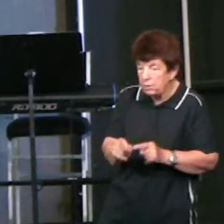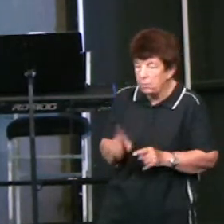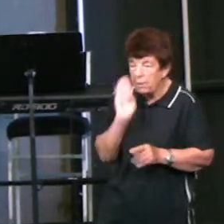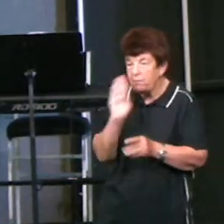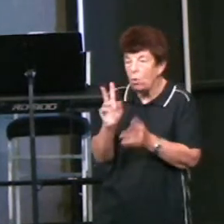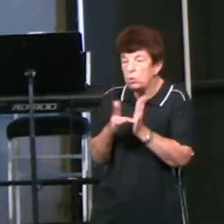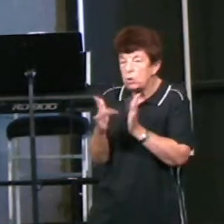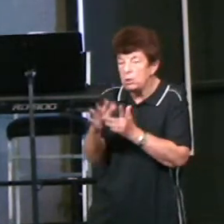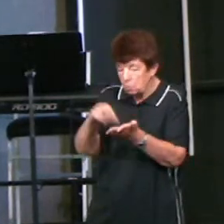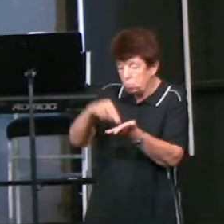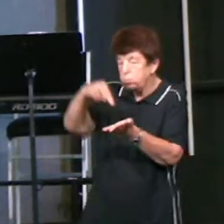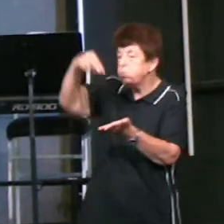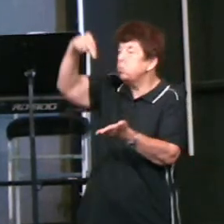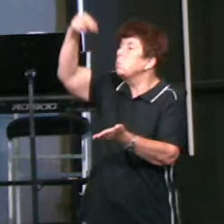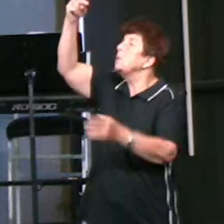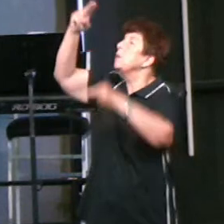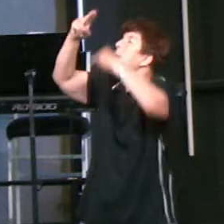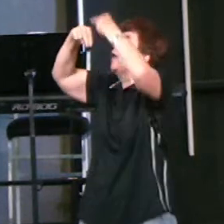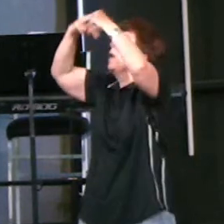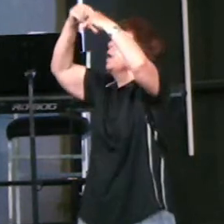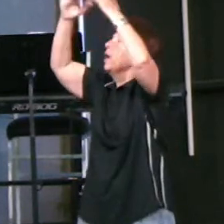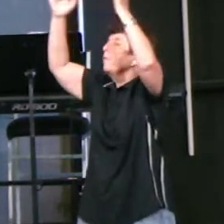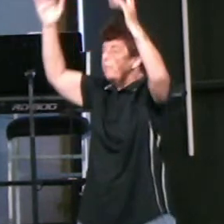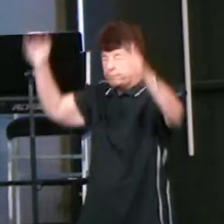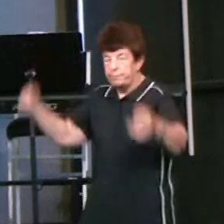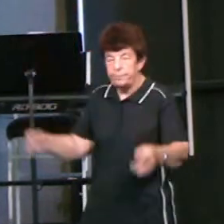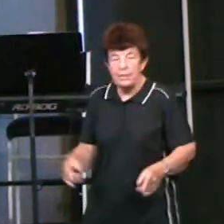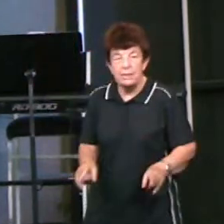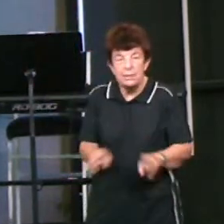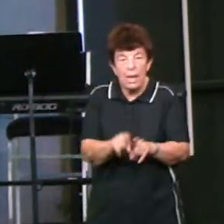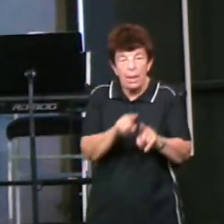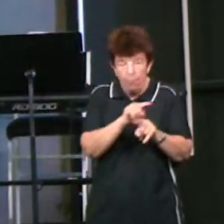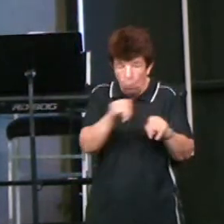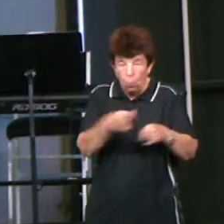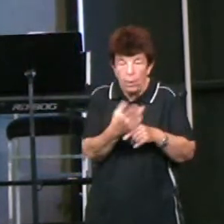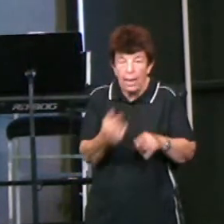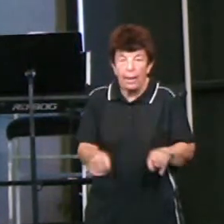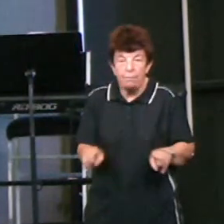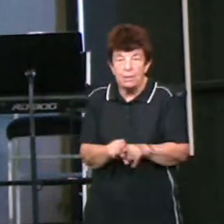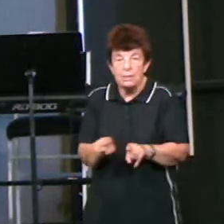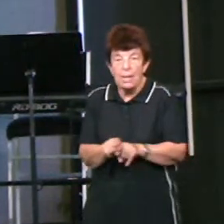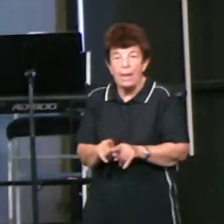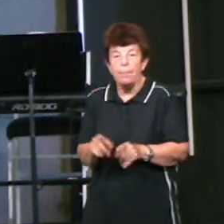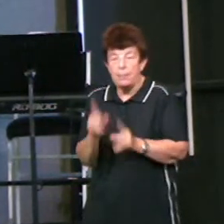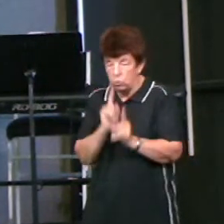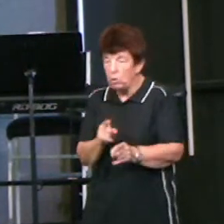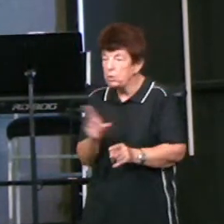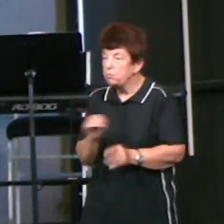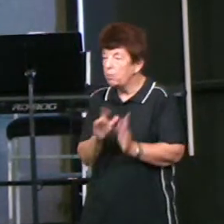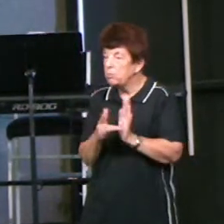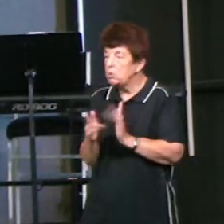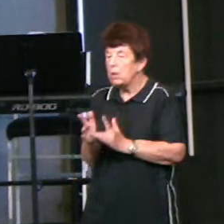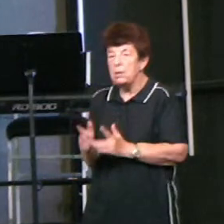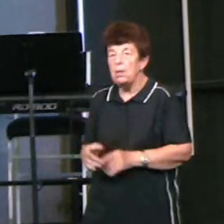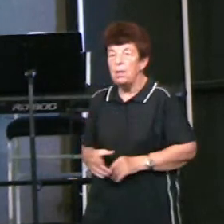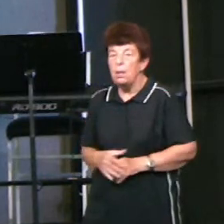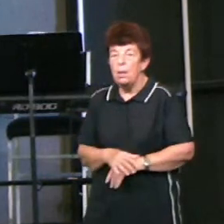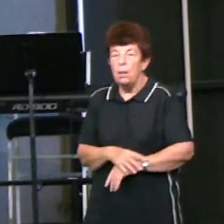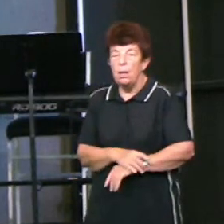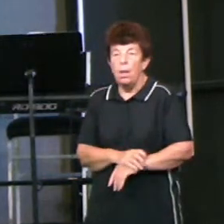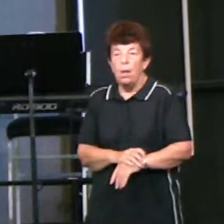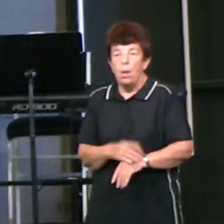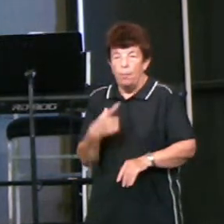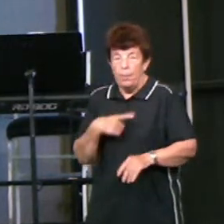ascended into heaven. The same instructions that as Christians here this morning, we have from Jesus. Peter heard the instructions,